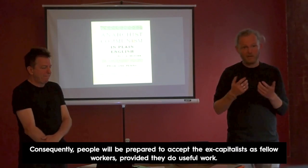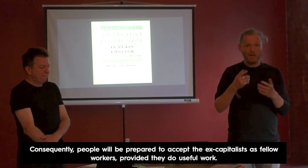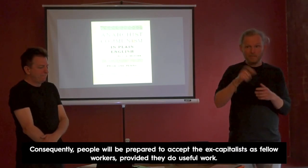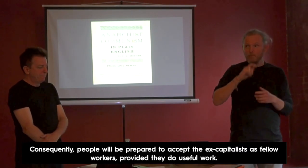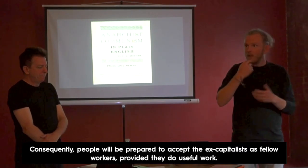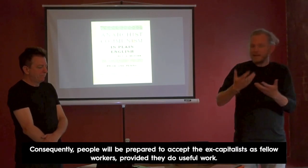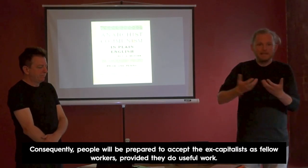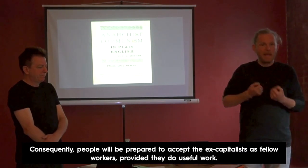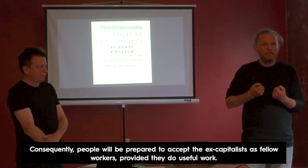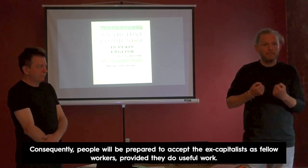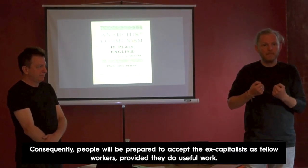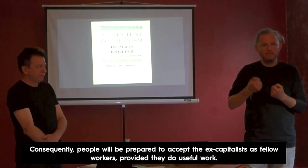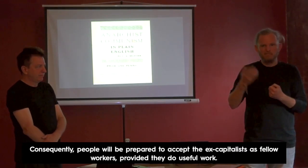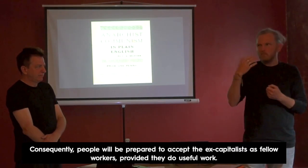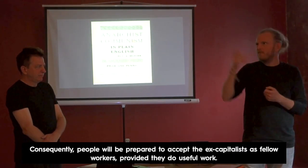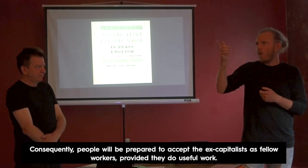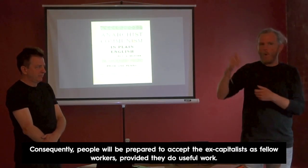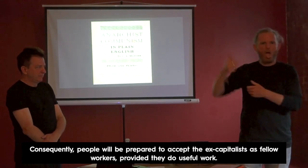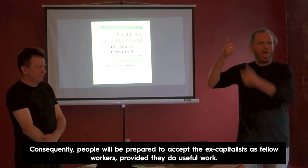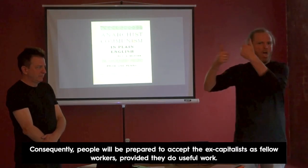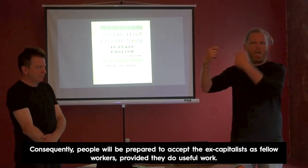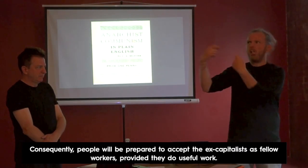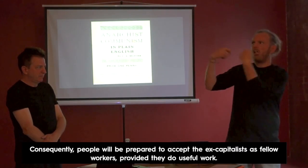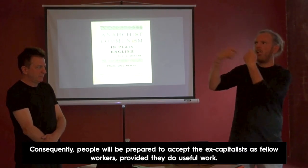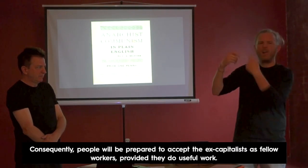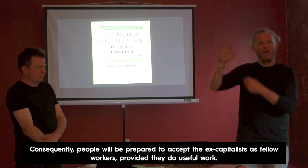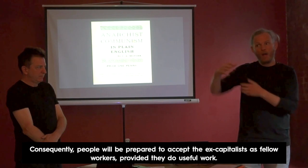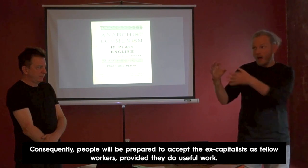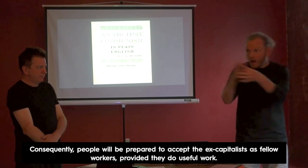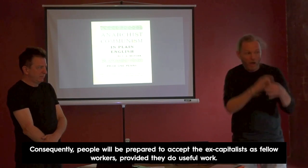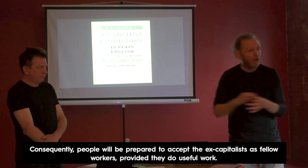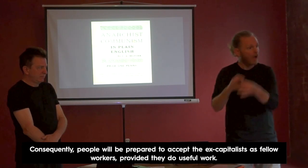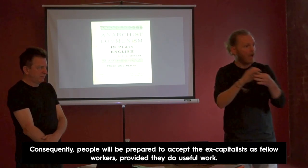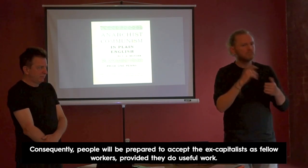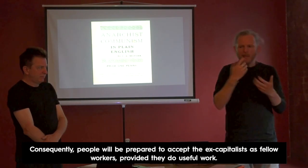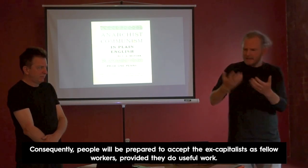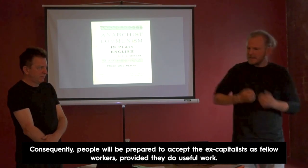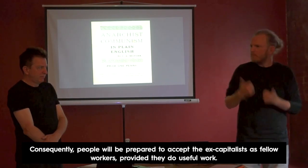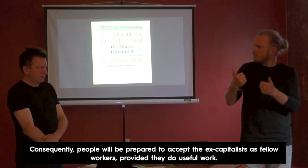Consequently, people will be prepared to accept the ex-capitalists as fellow workers,